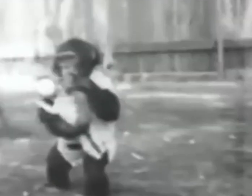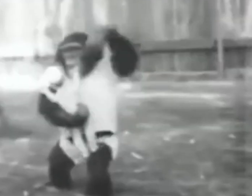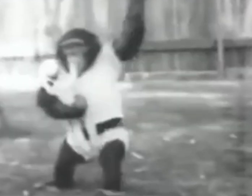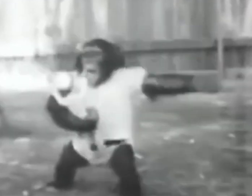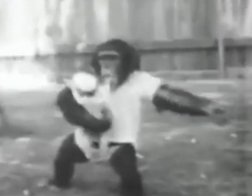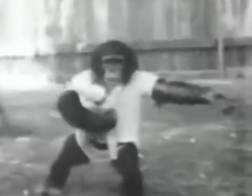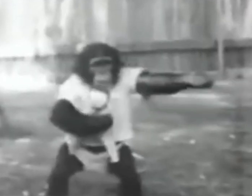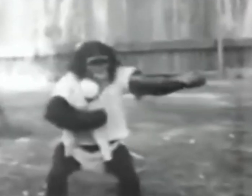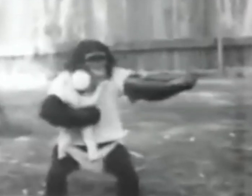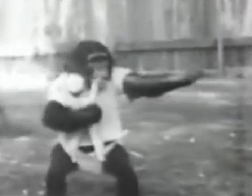Come.